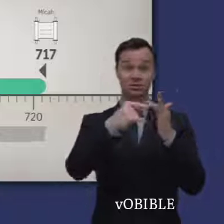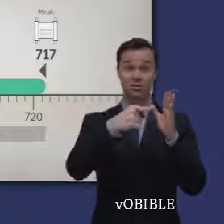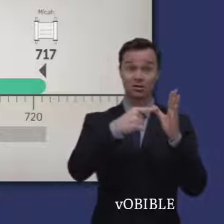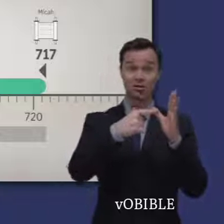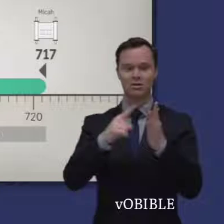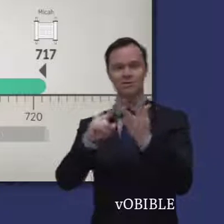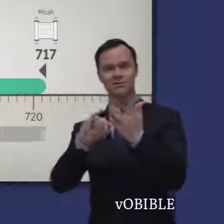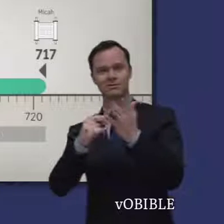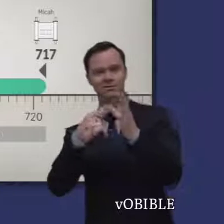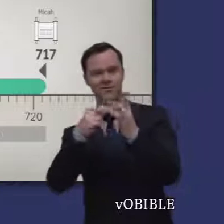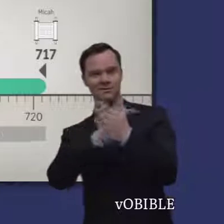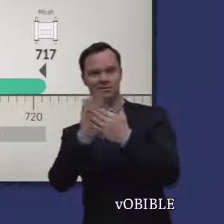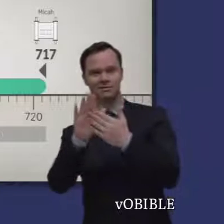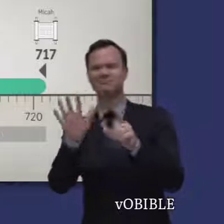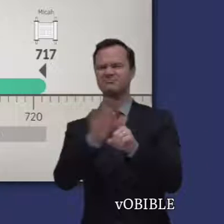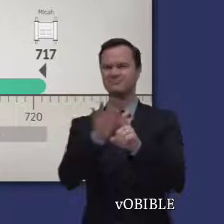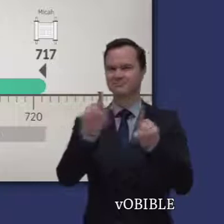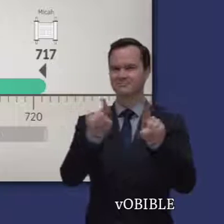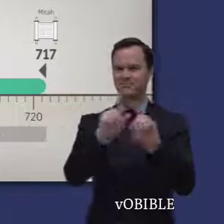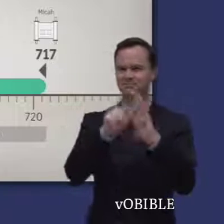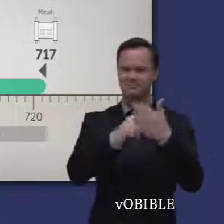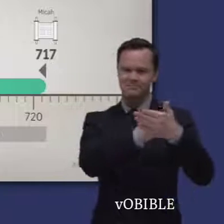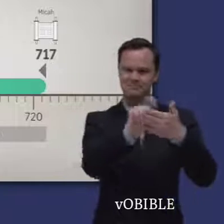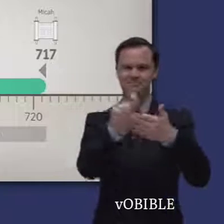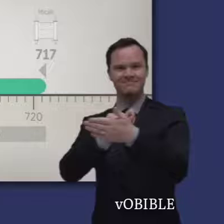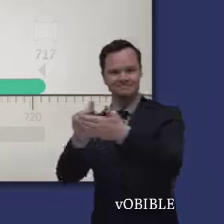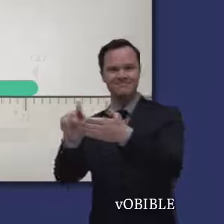Hosea and Isaiah also recorded their prophecies during that time.